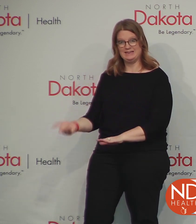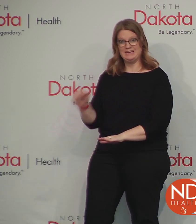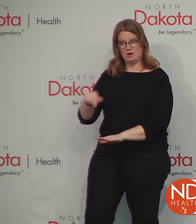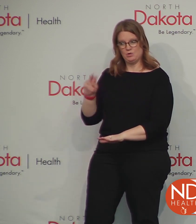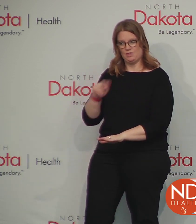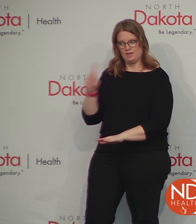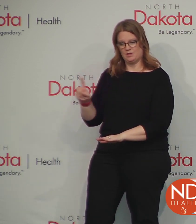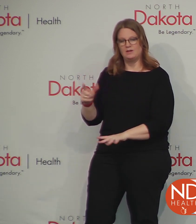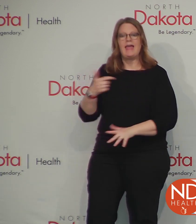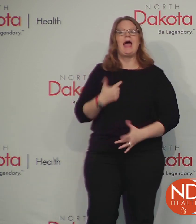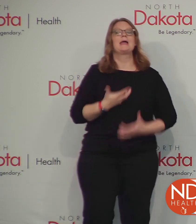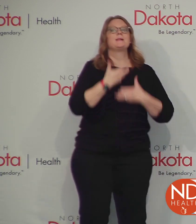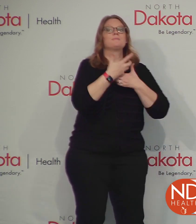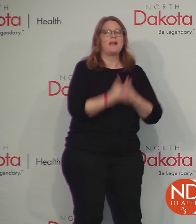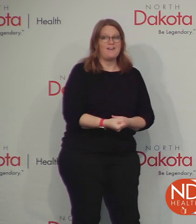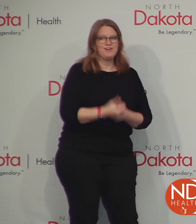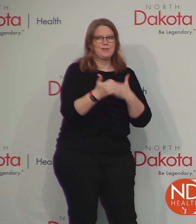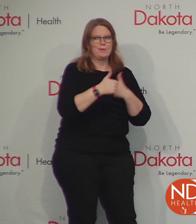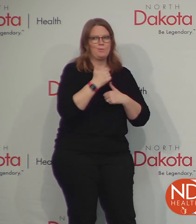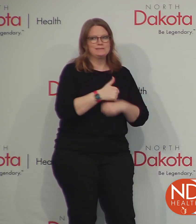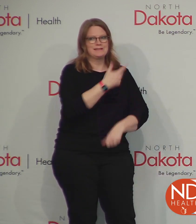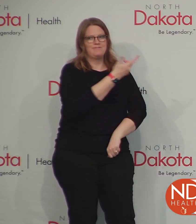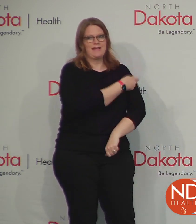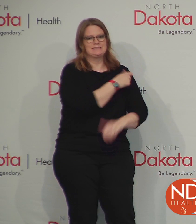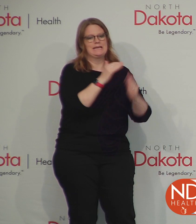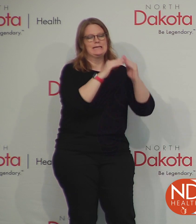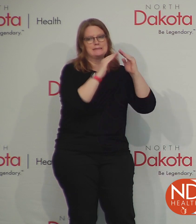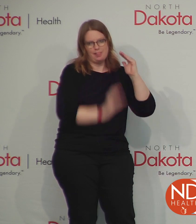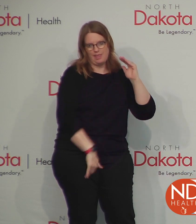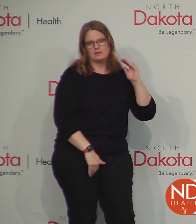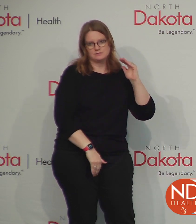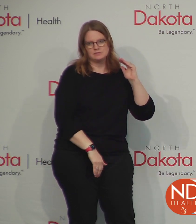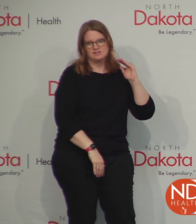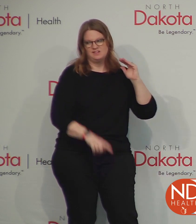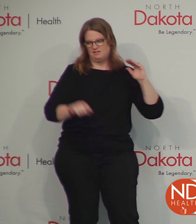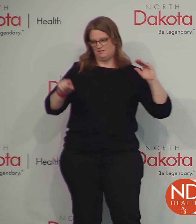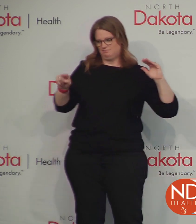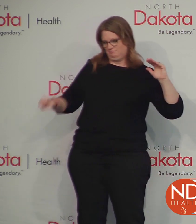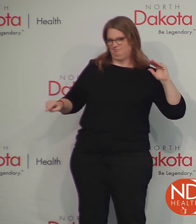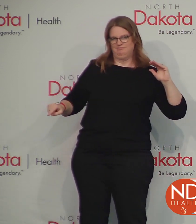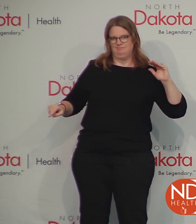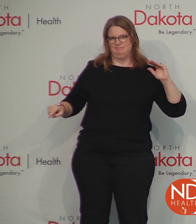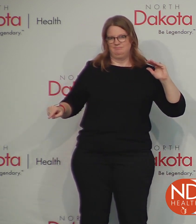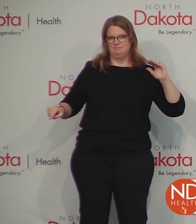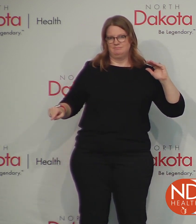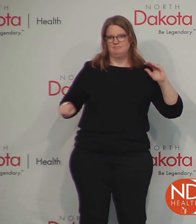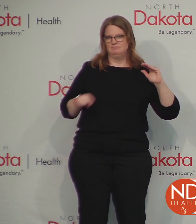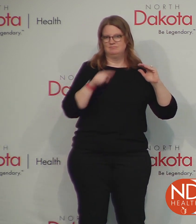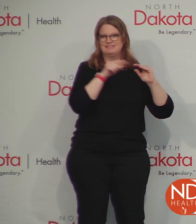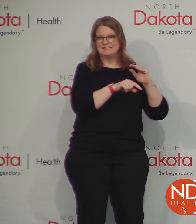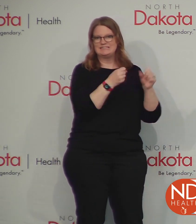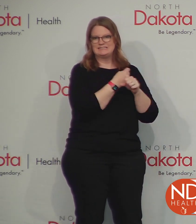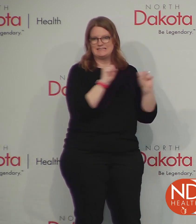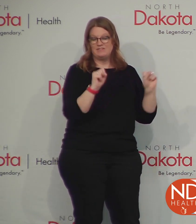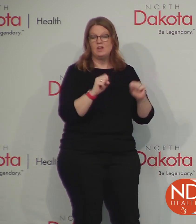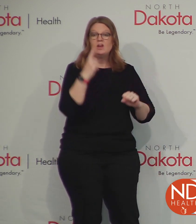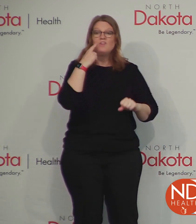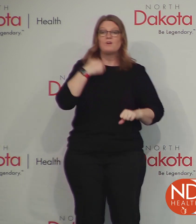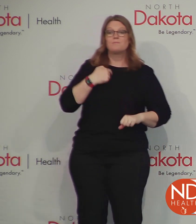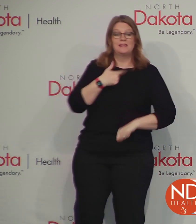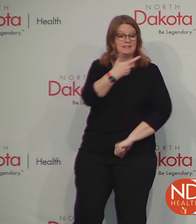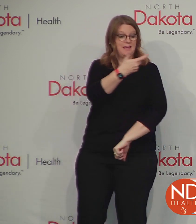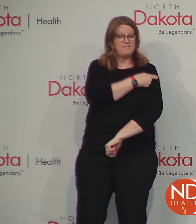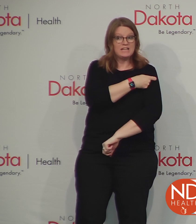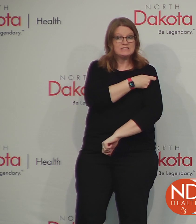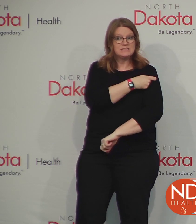that the risk of the vaccine is far less than any risk of the virus itself. I think, for me, the vaccine is starting to